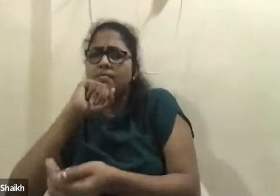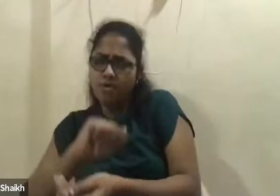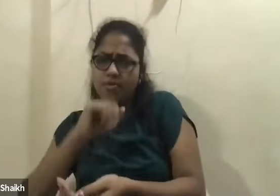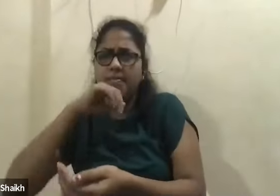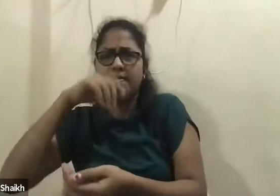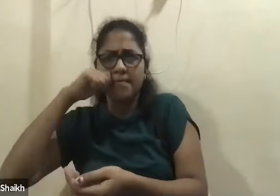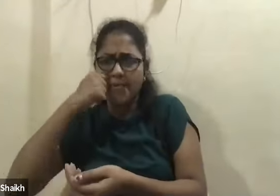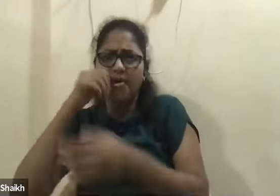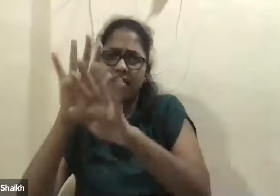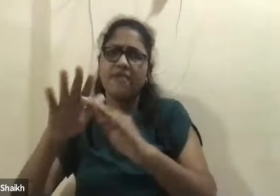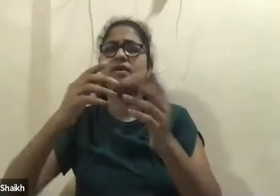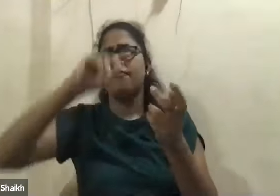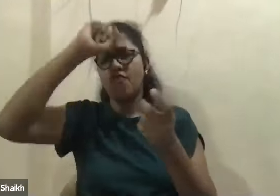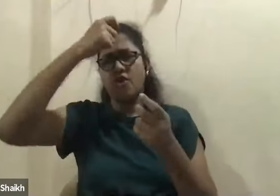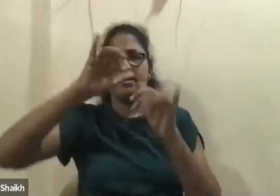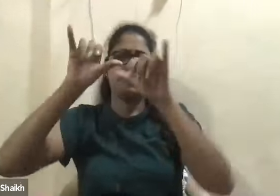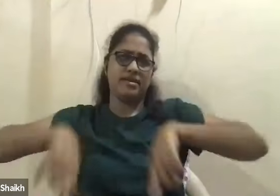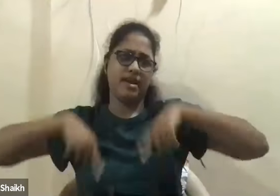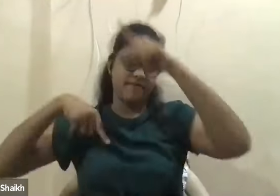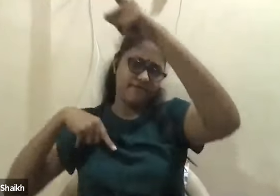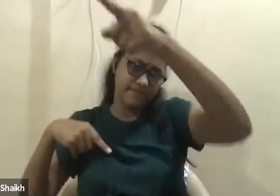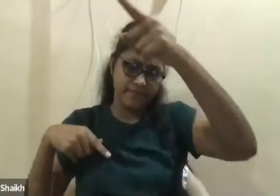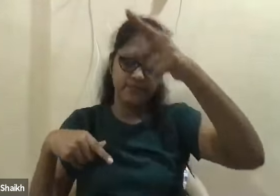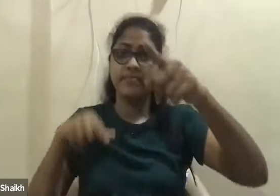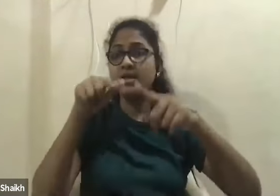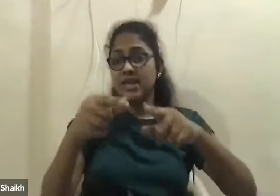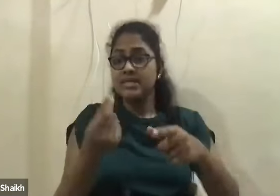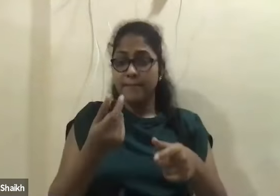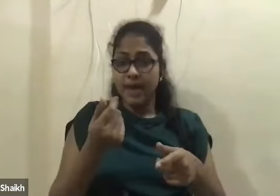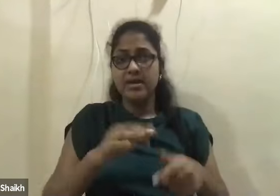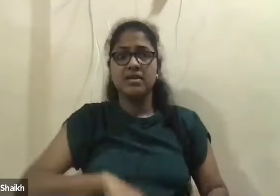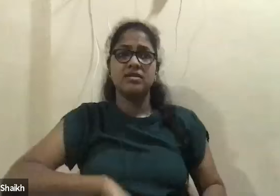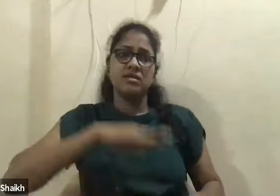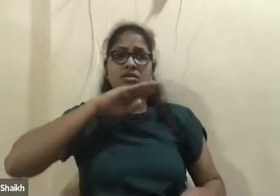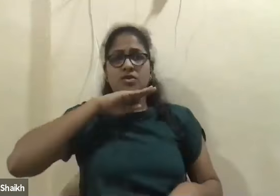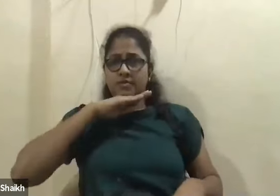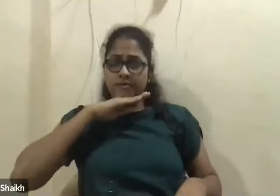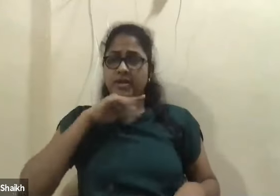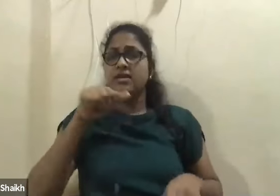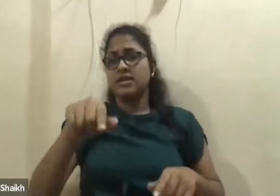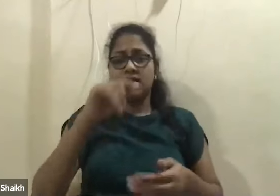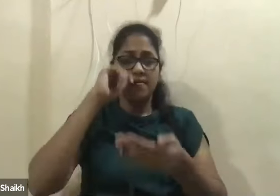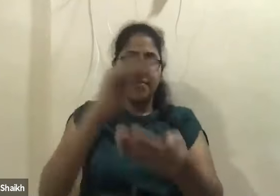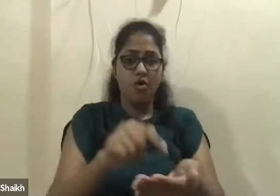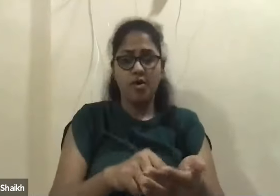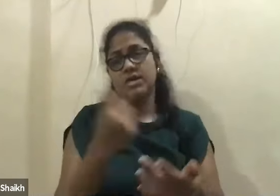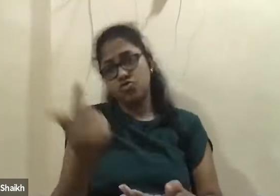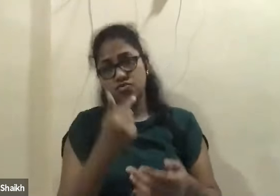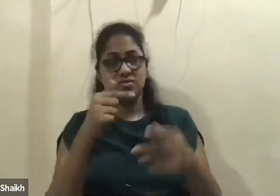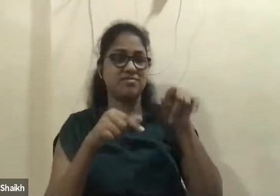and this money which will be sufficient for him, and this money can be used by those 3-4 trustees. Means I won't